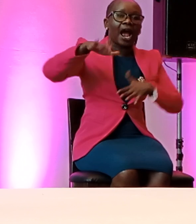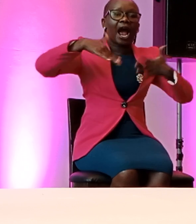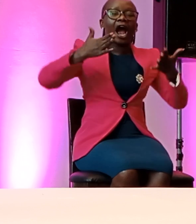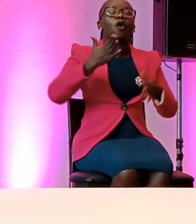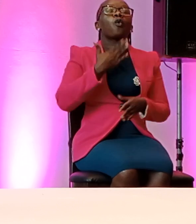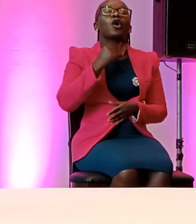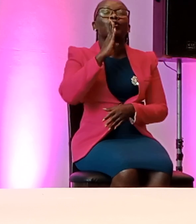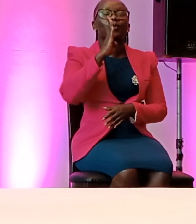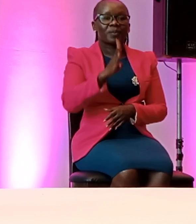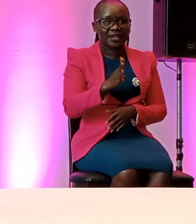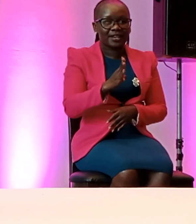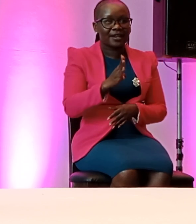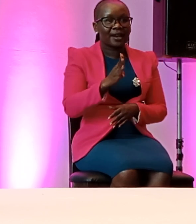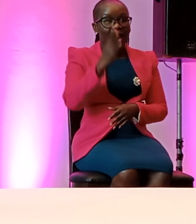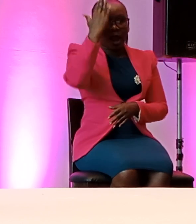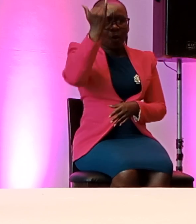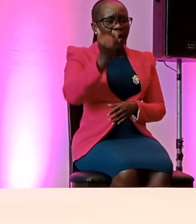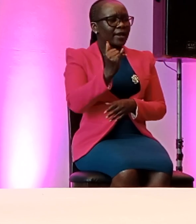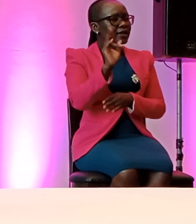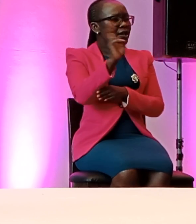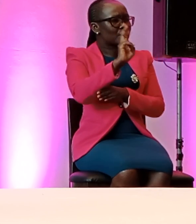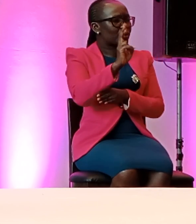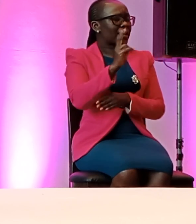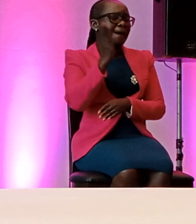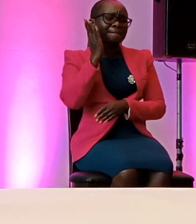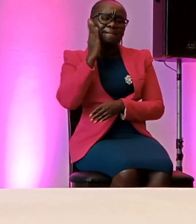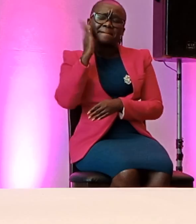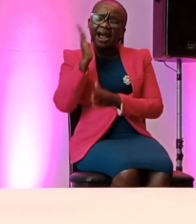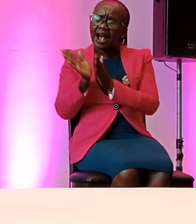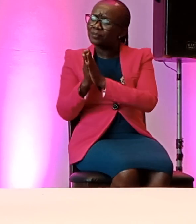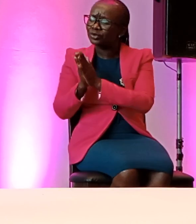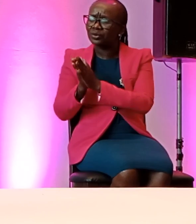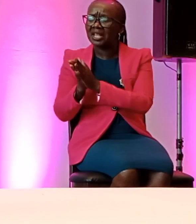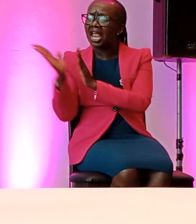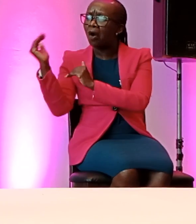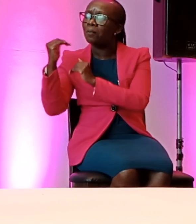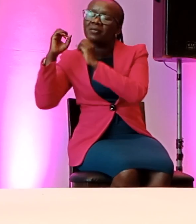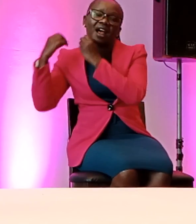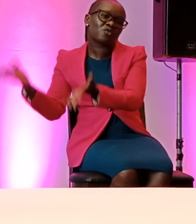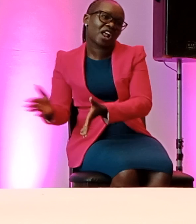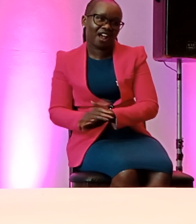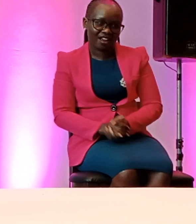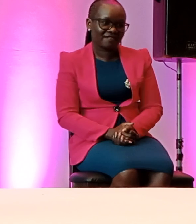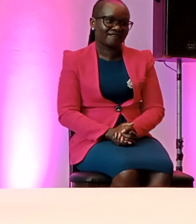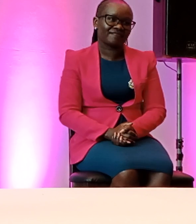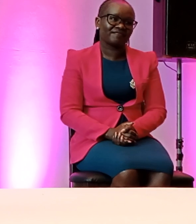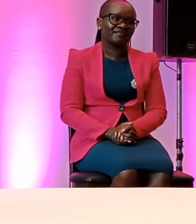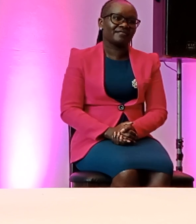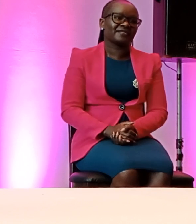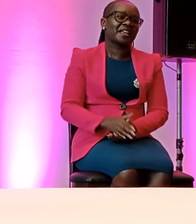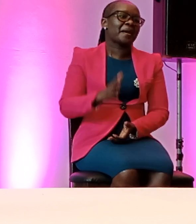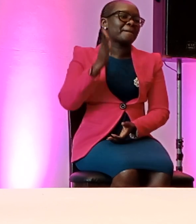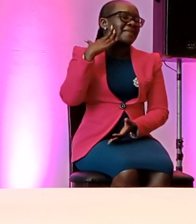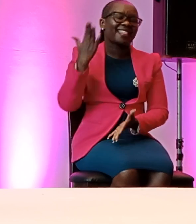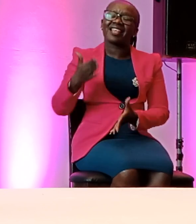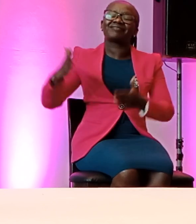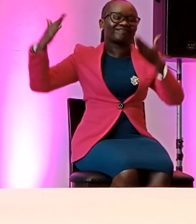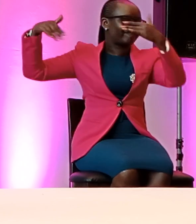to be. Because looking at my mom, there was no hope. She was giving up every